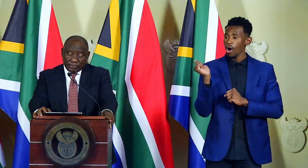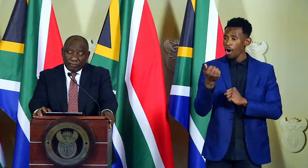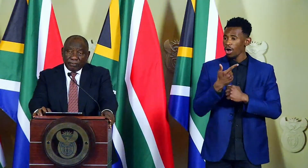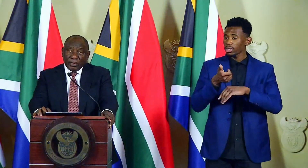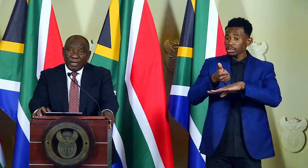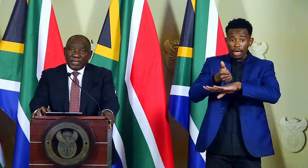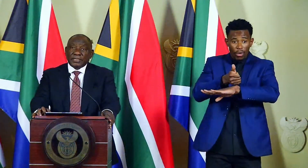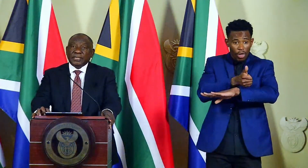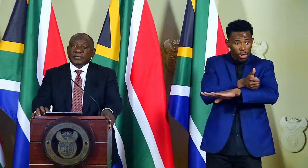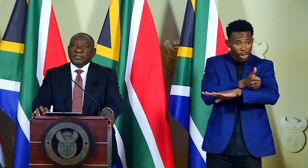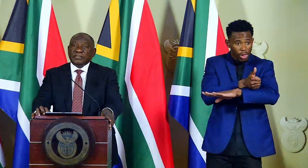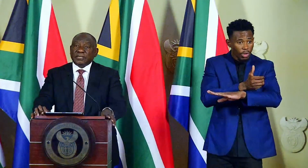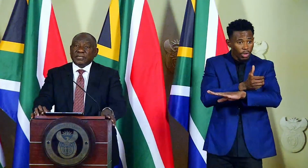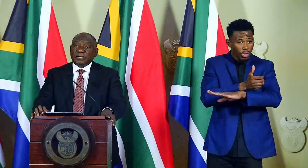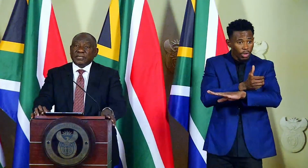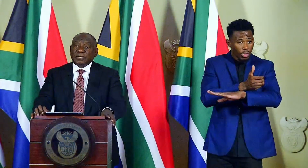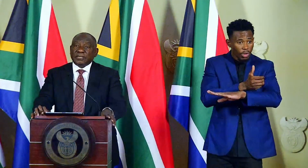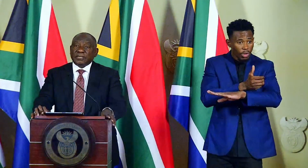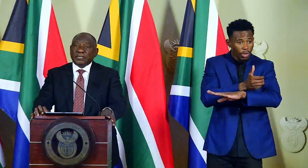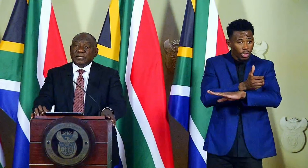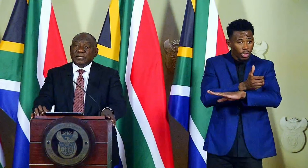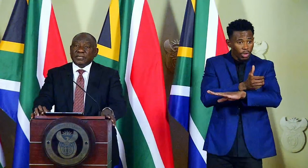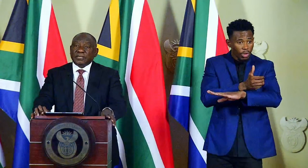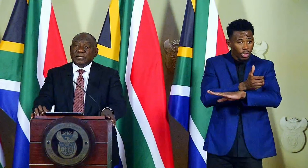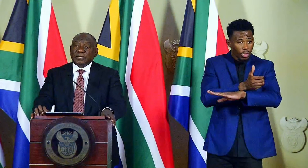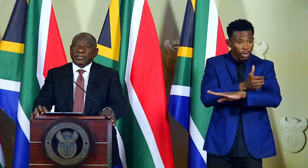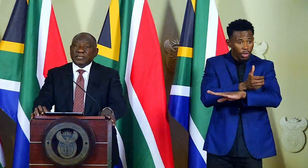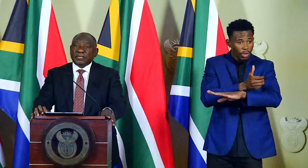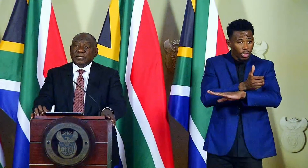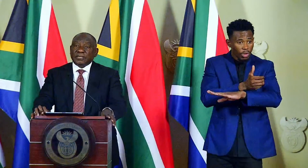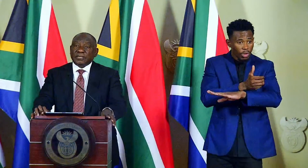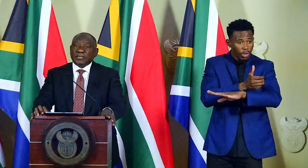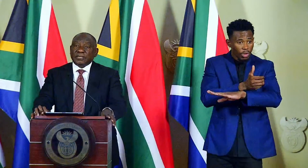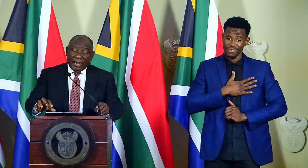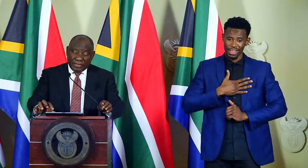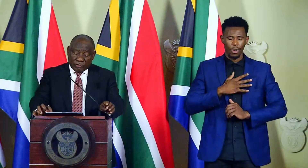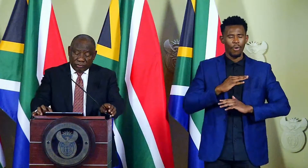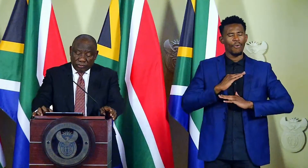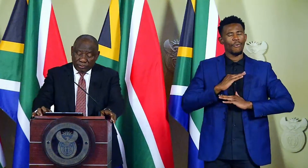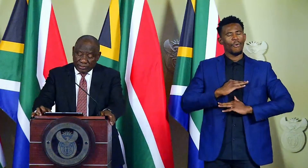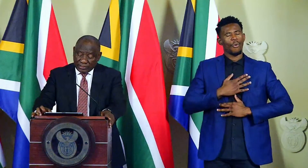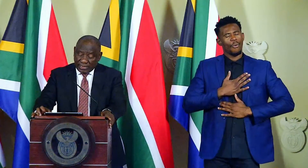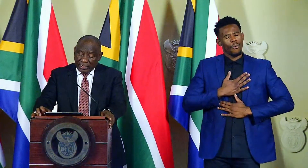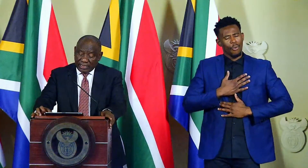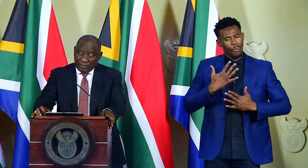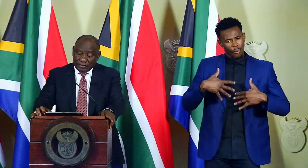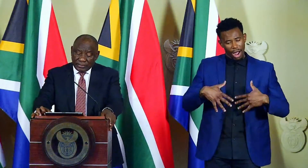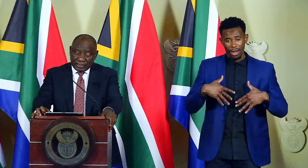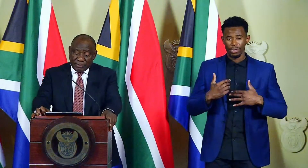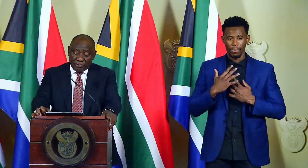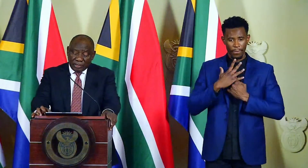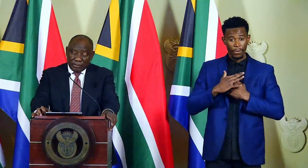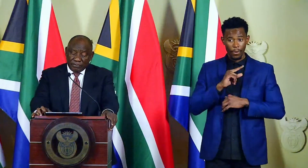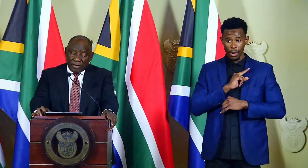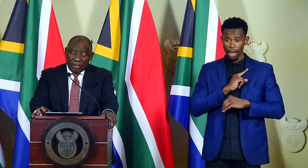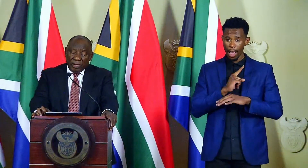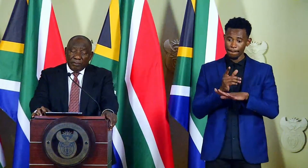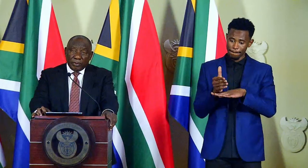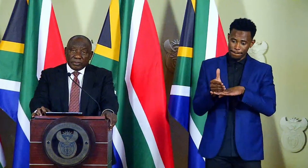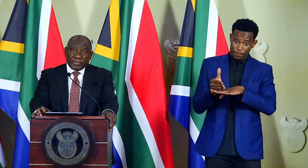stakeholders. It is reassuring, therefore, that even prior to the signing